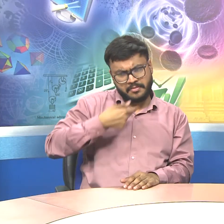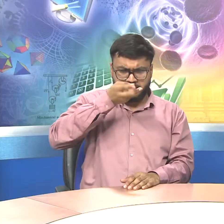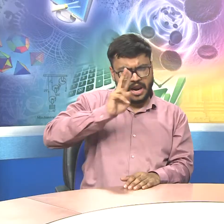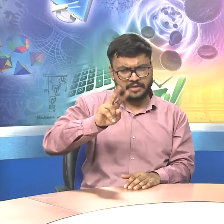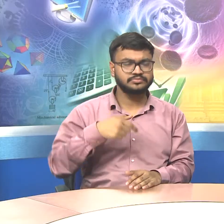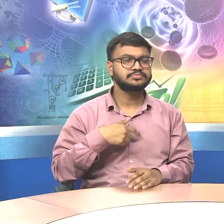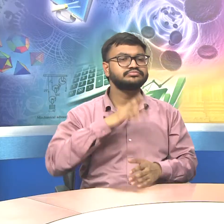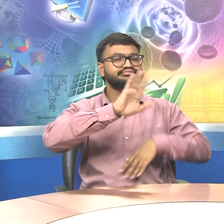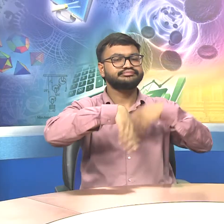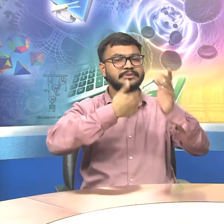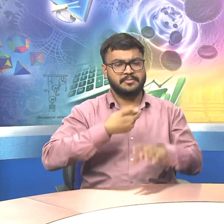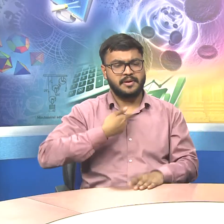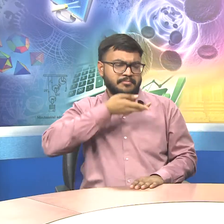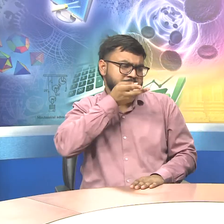person.